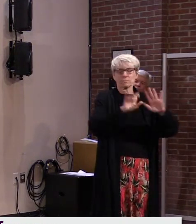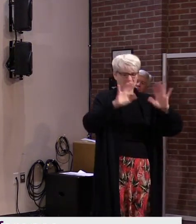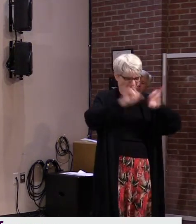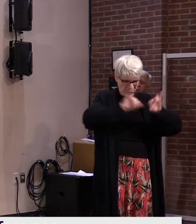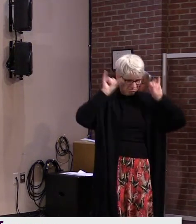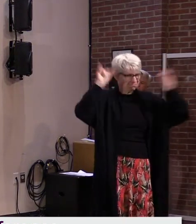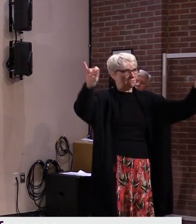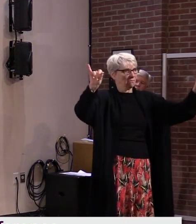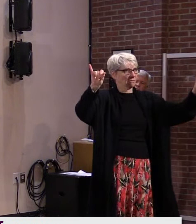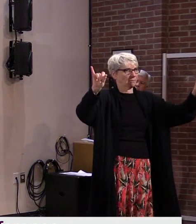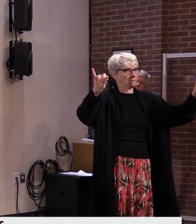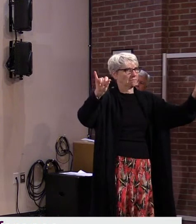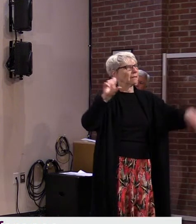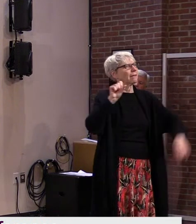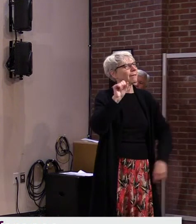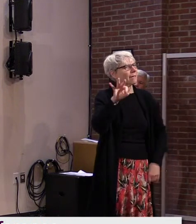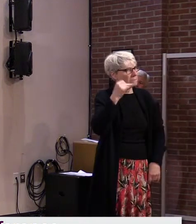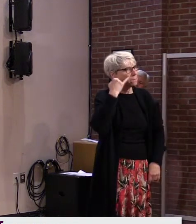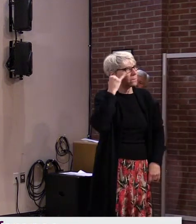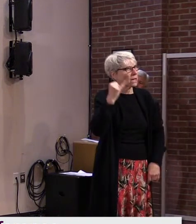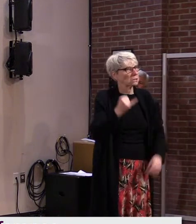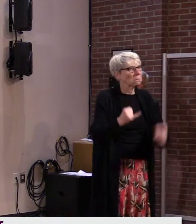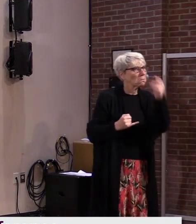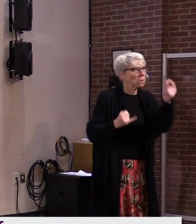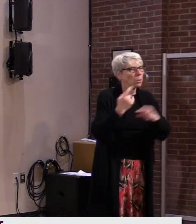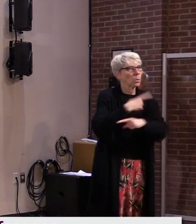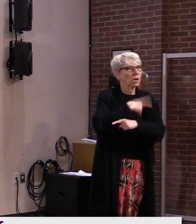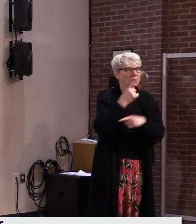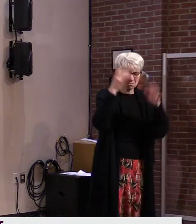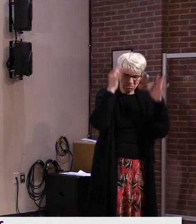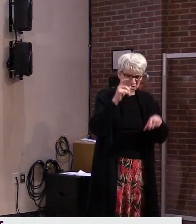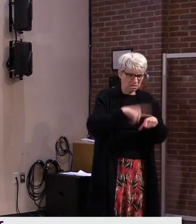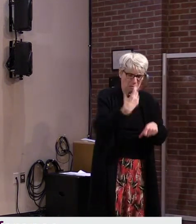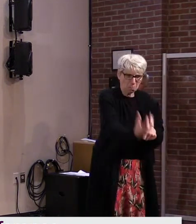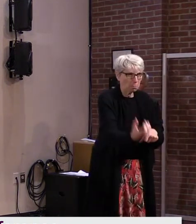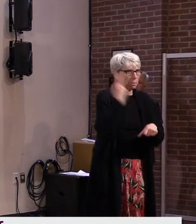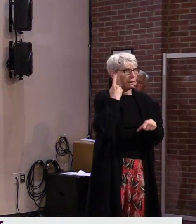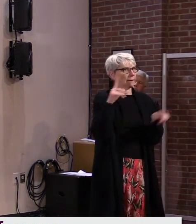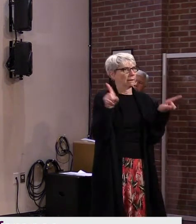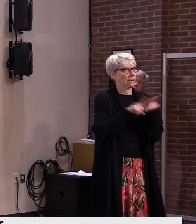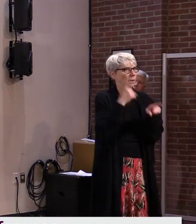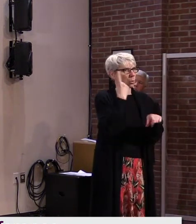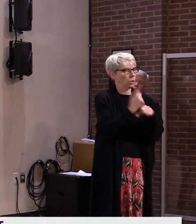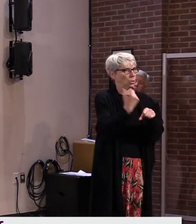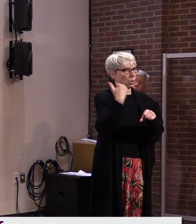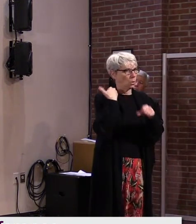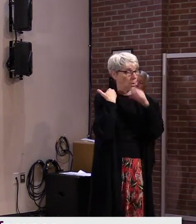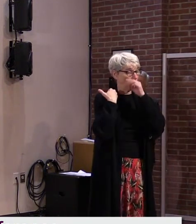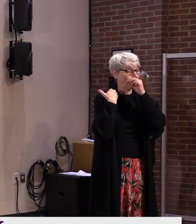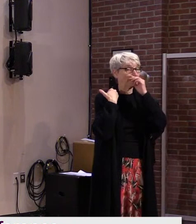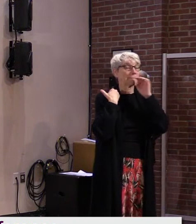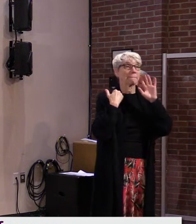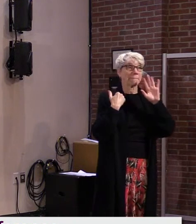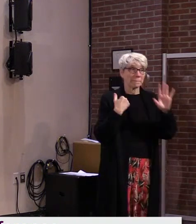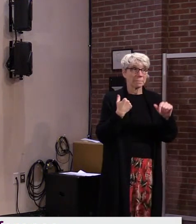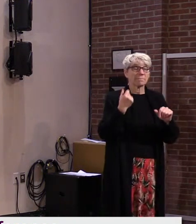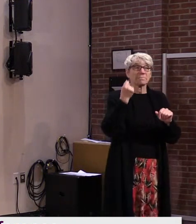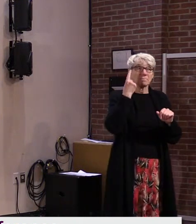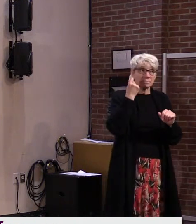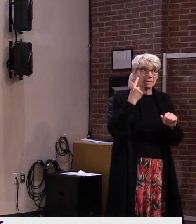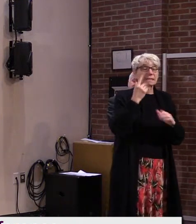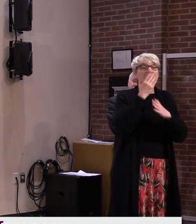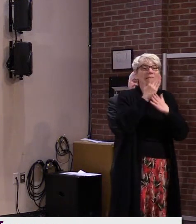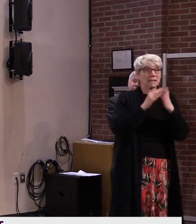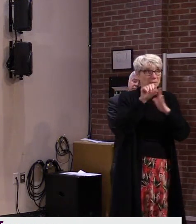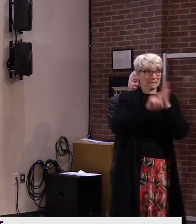these precautions in order to drive down the cases, which we haven't seen conclusively across some of the states that